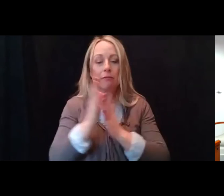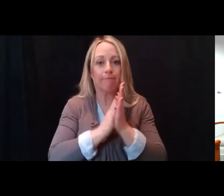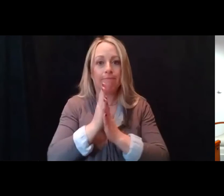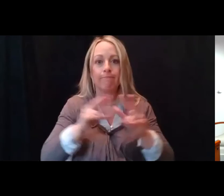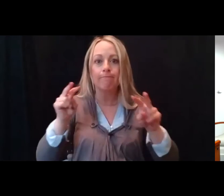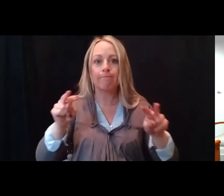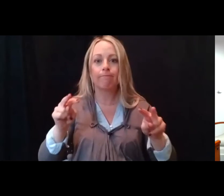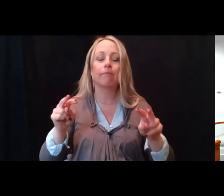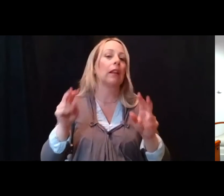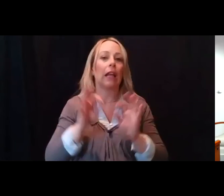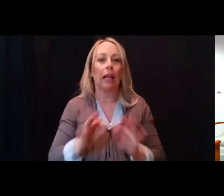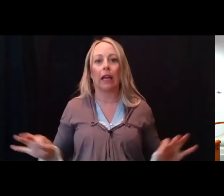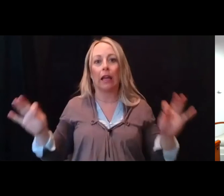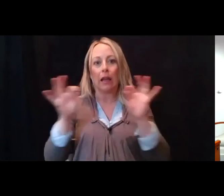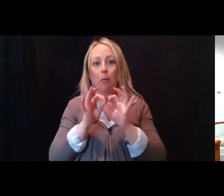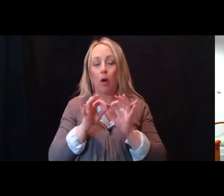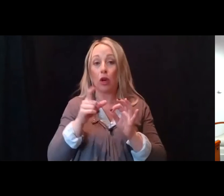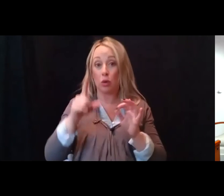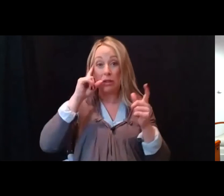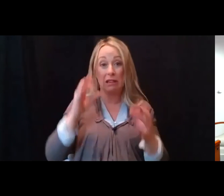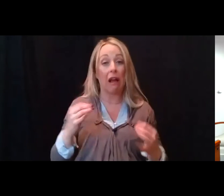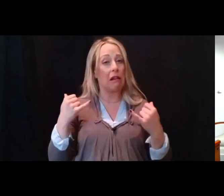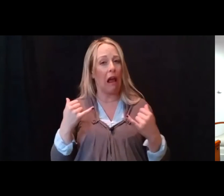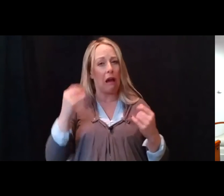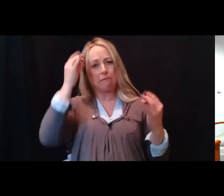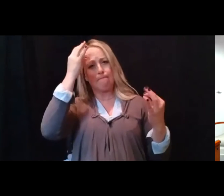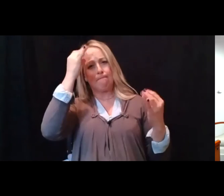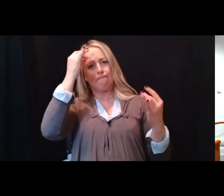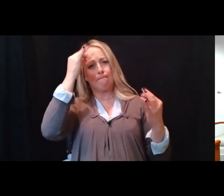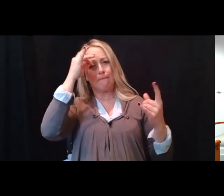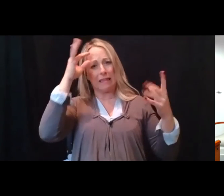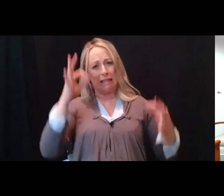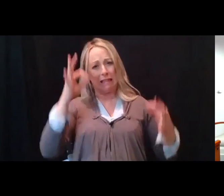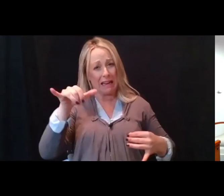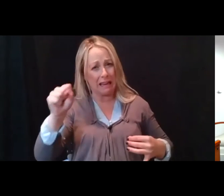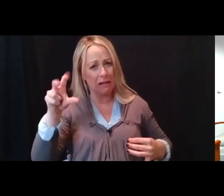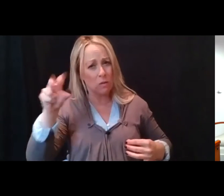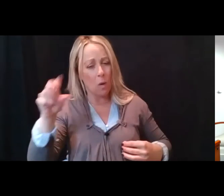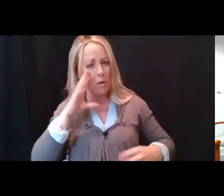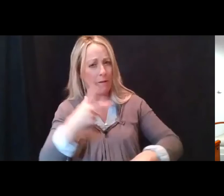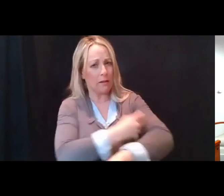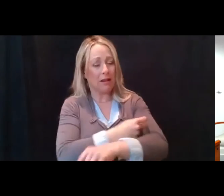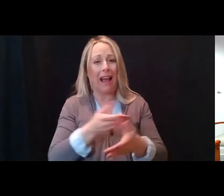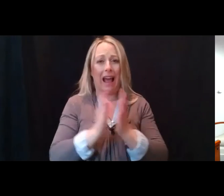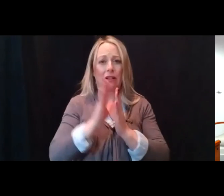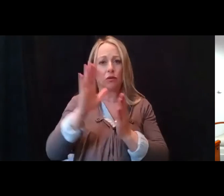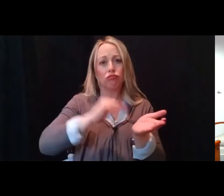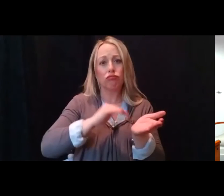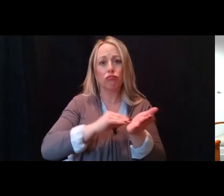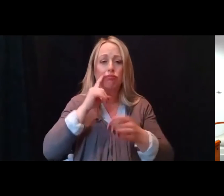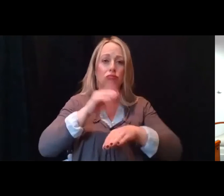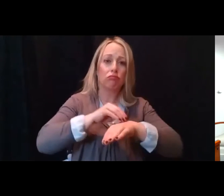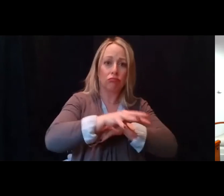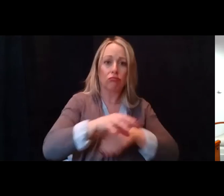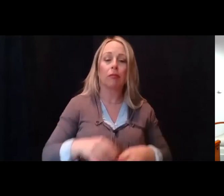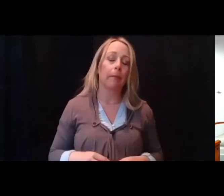on whether you will be vaccinated, now is the time to make up your mind. Ask your healthcare provider for medical advice.